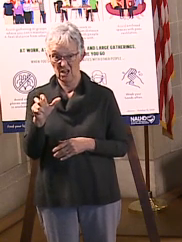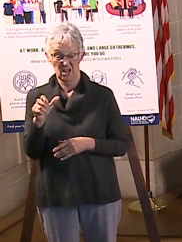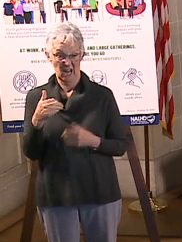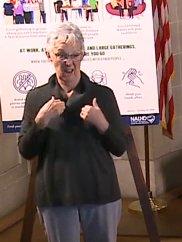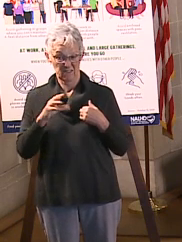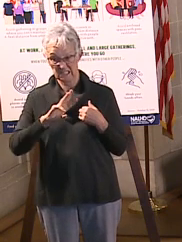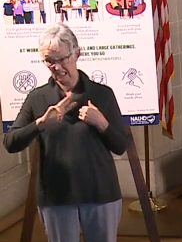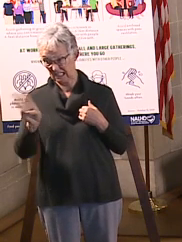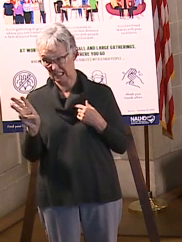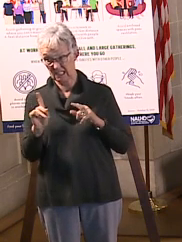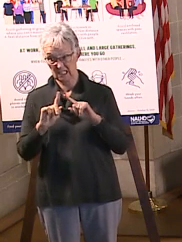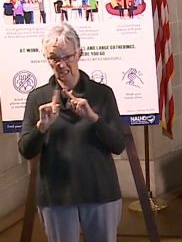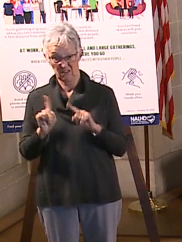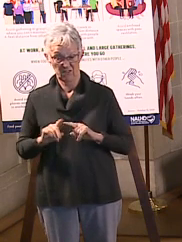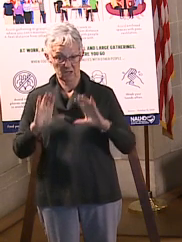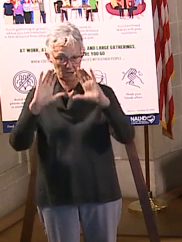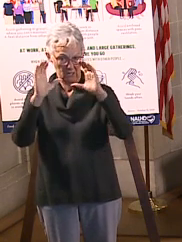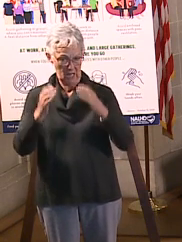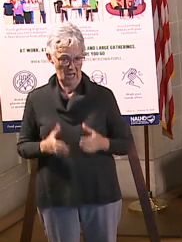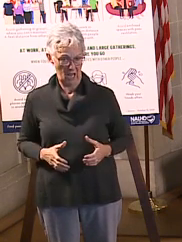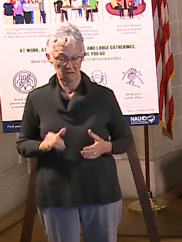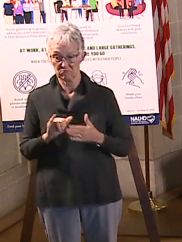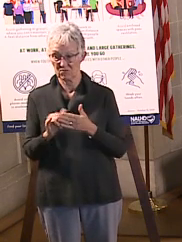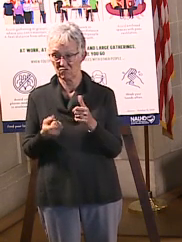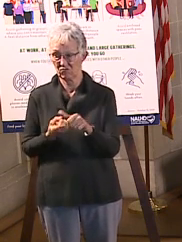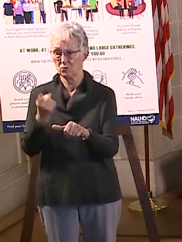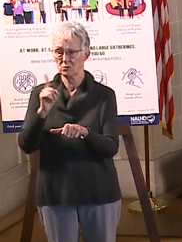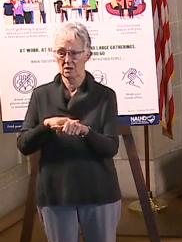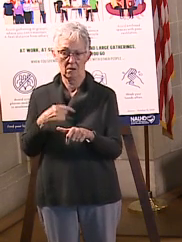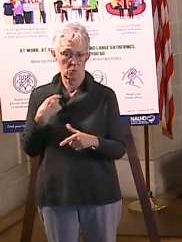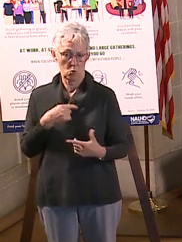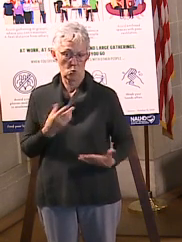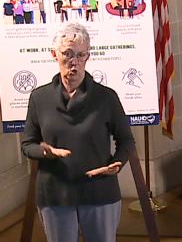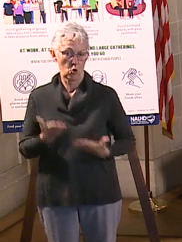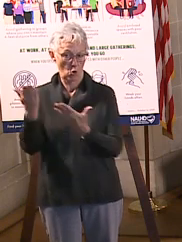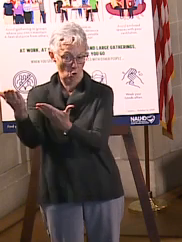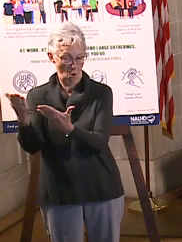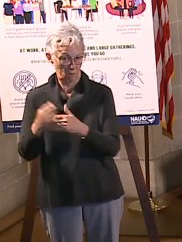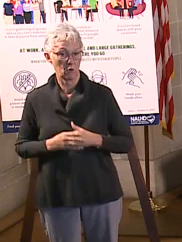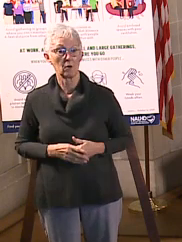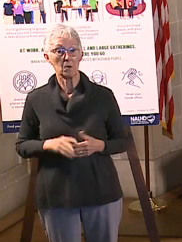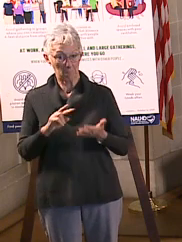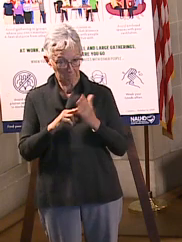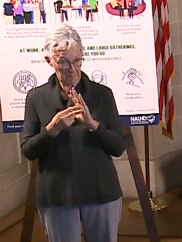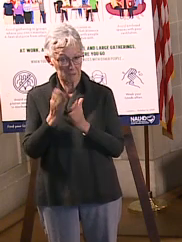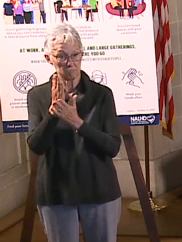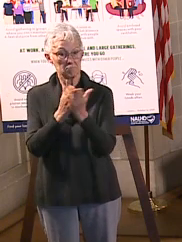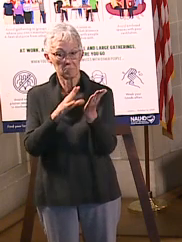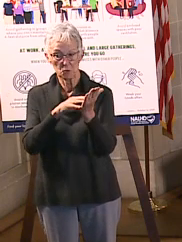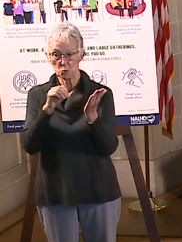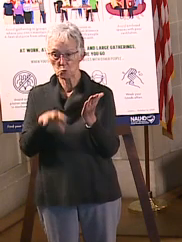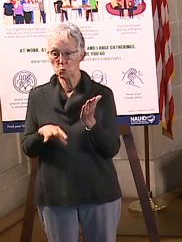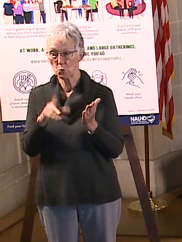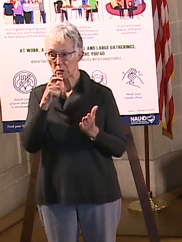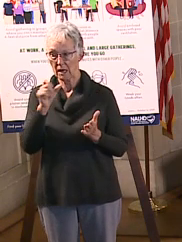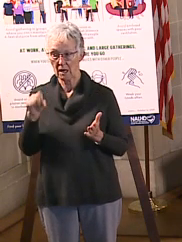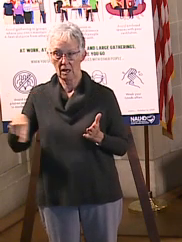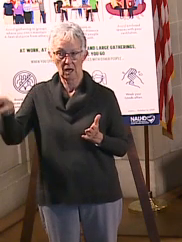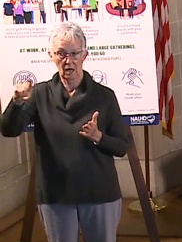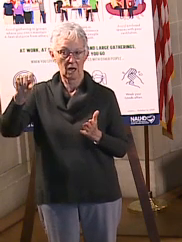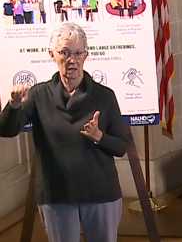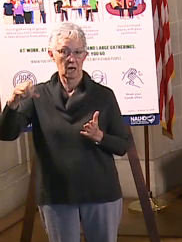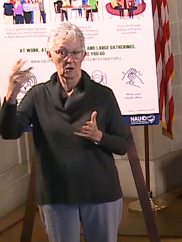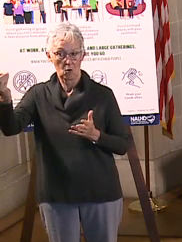different courses. This is the first time we've ever had that. So what that does is it allows some students to finish their academic program